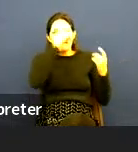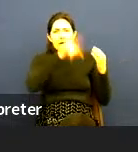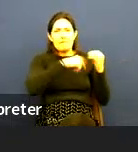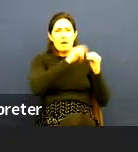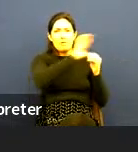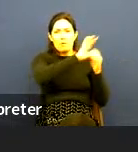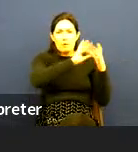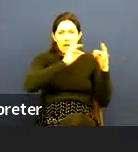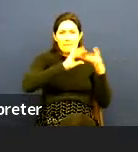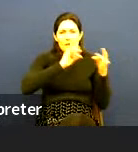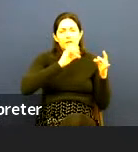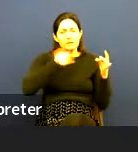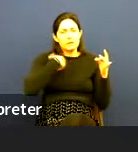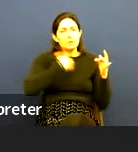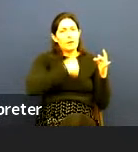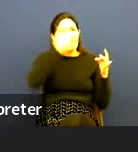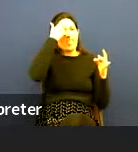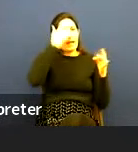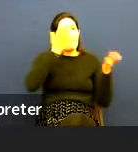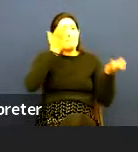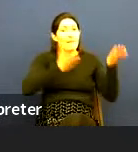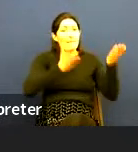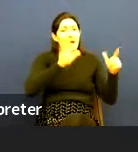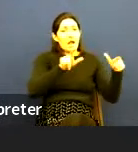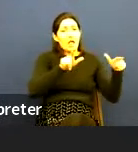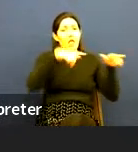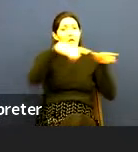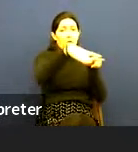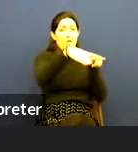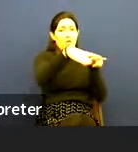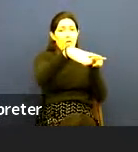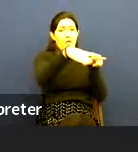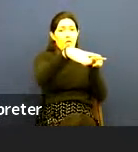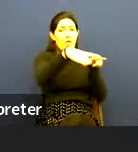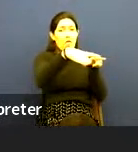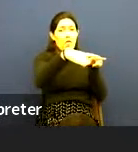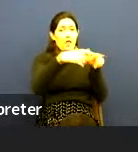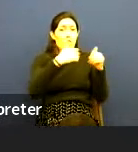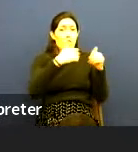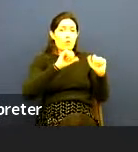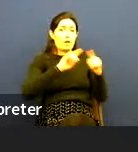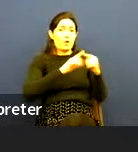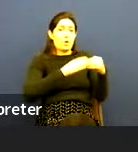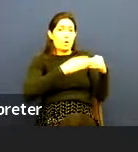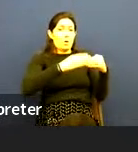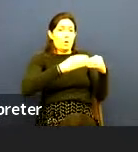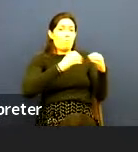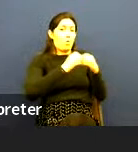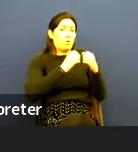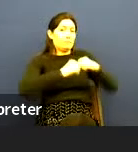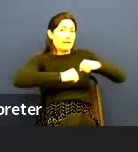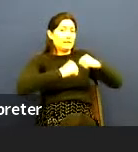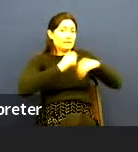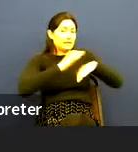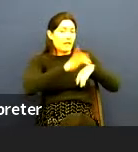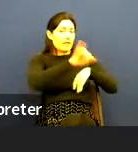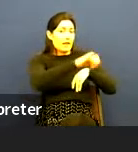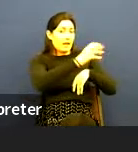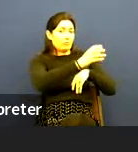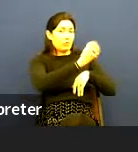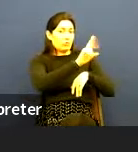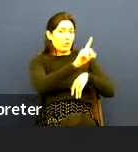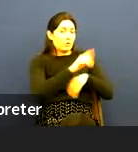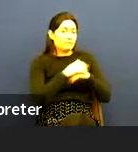received, I believe we can turn that dumpster internally to relieve that issue on that outer